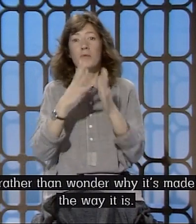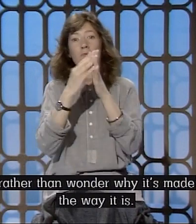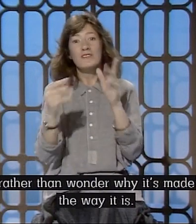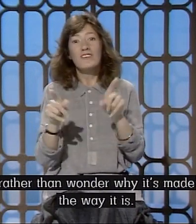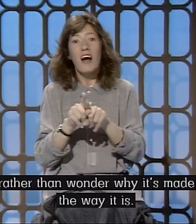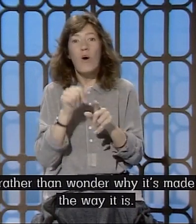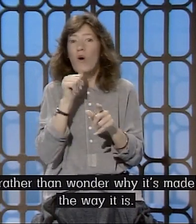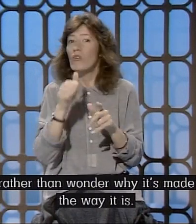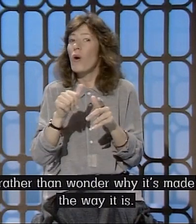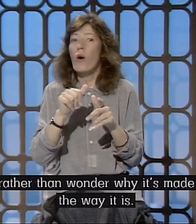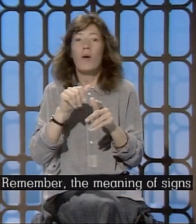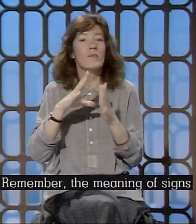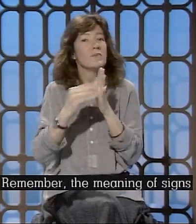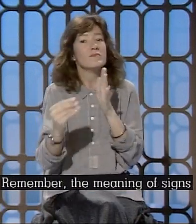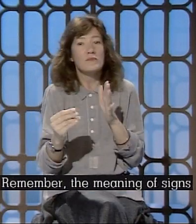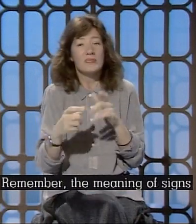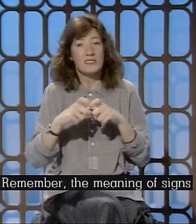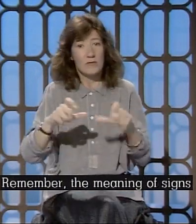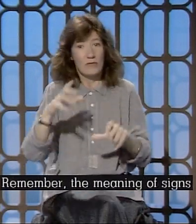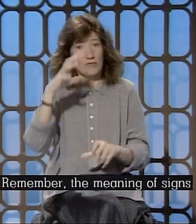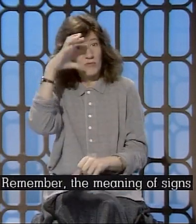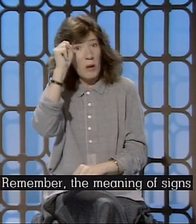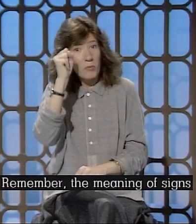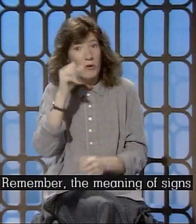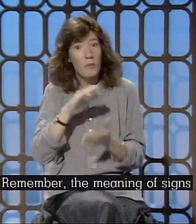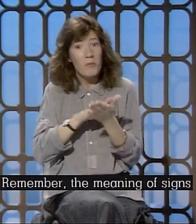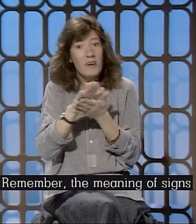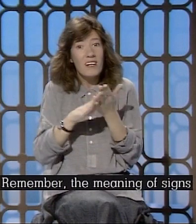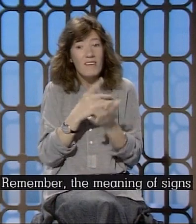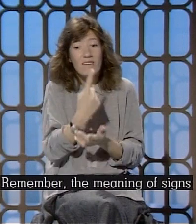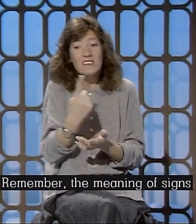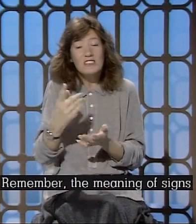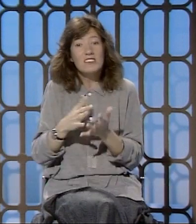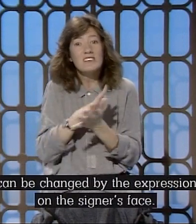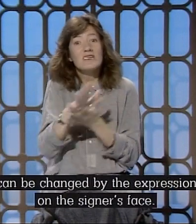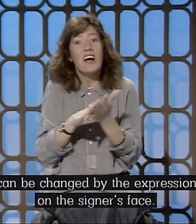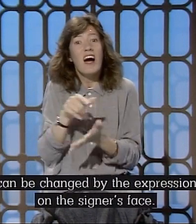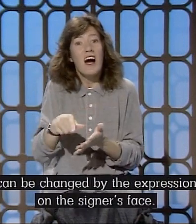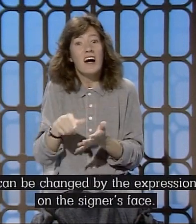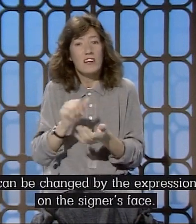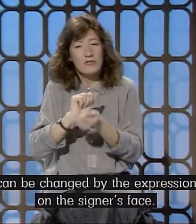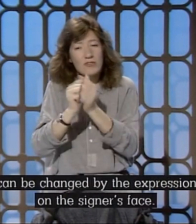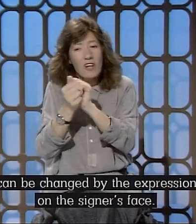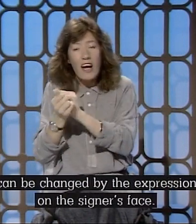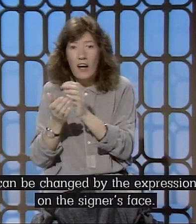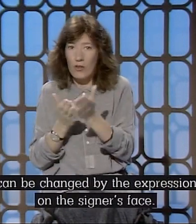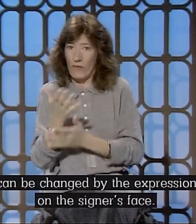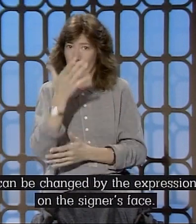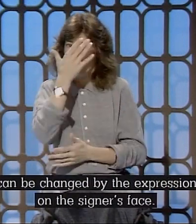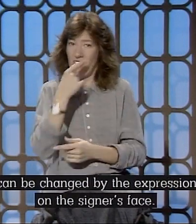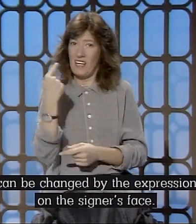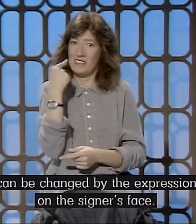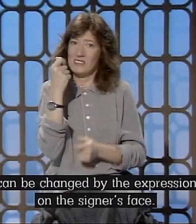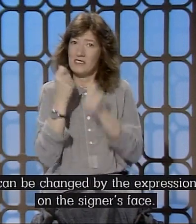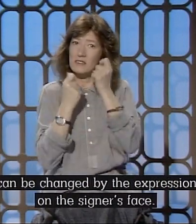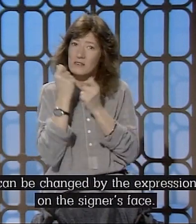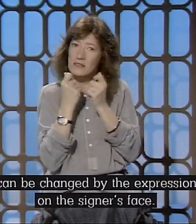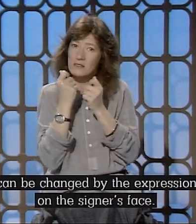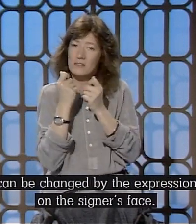And remember that the meaning of signs, whether picture-like or not, can be changed by the expression on the signer's